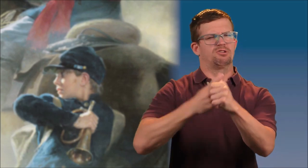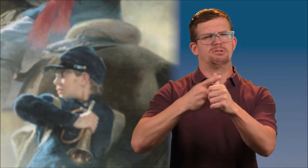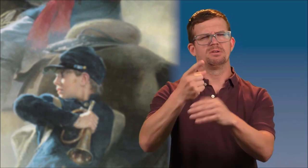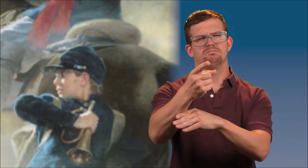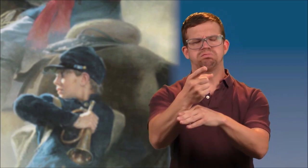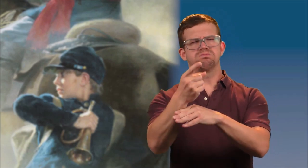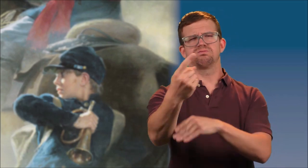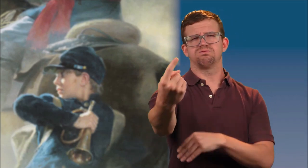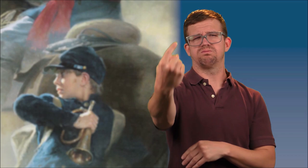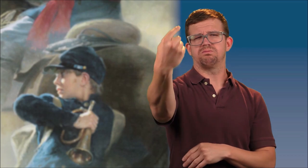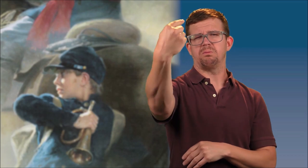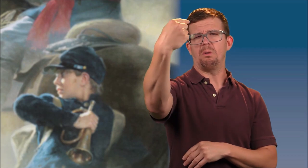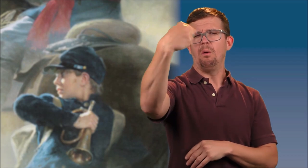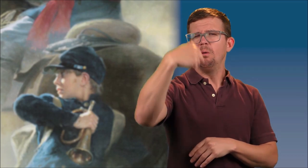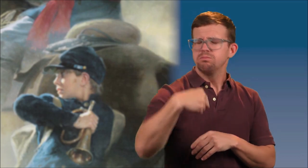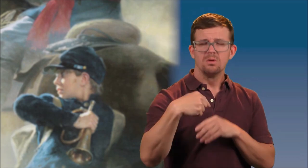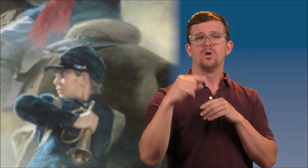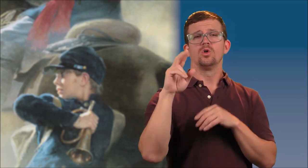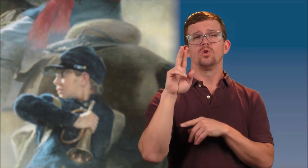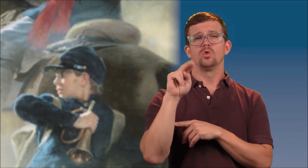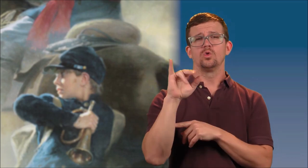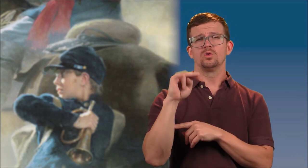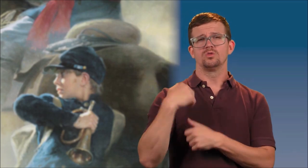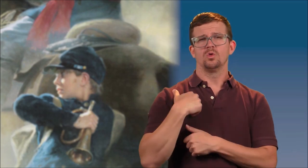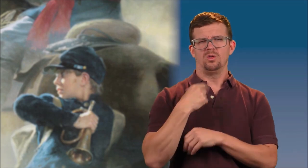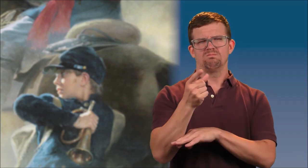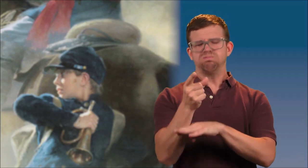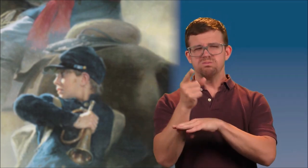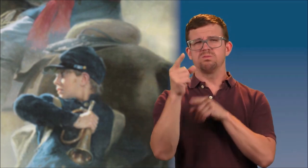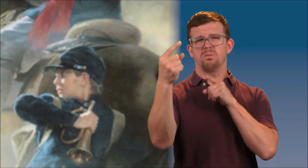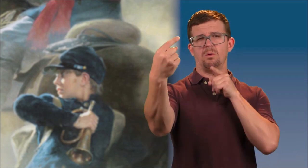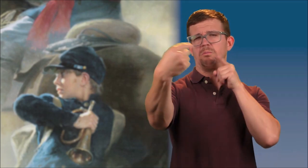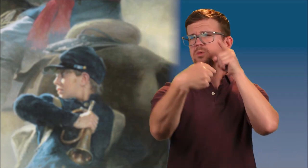roared back with a thundering blast that shook the earth.